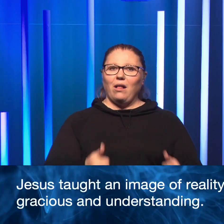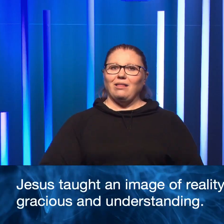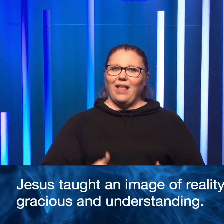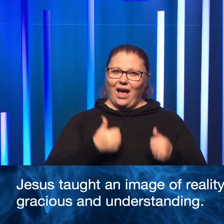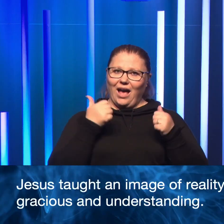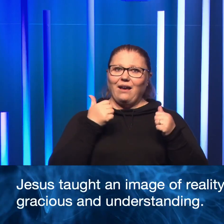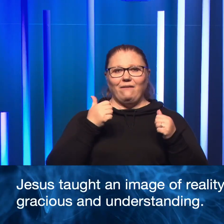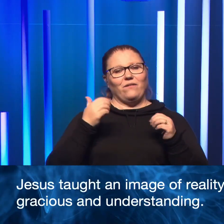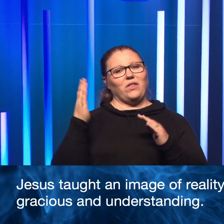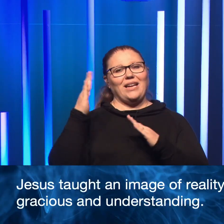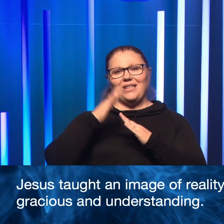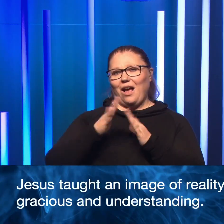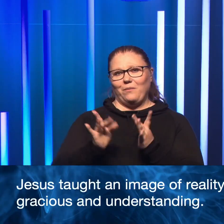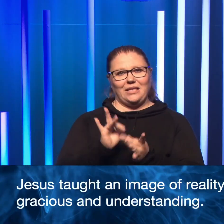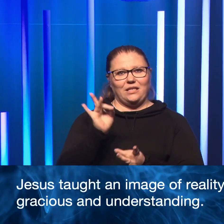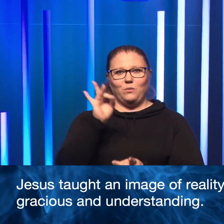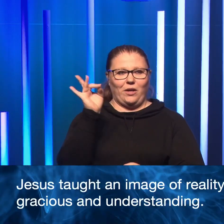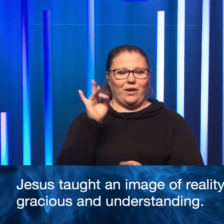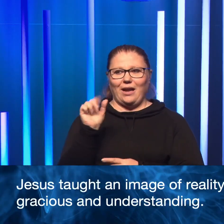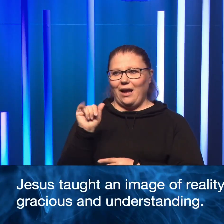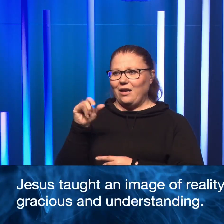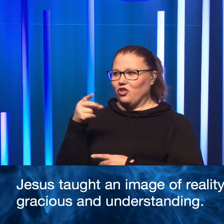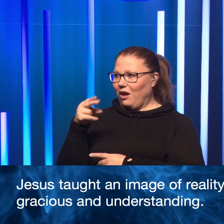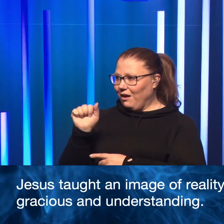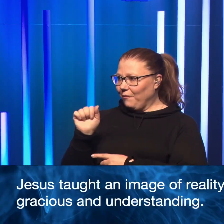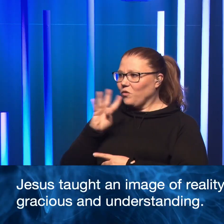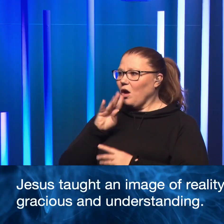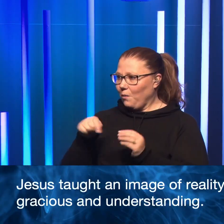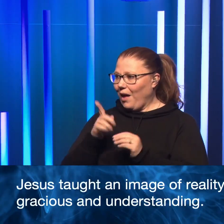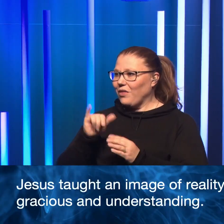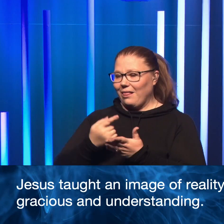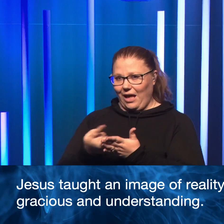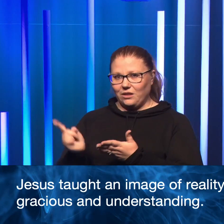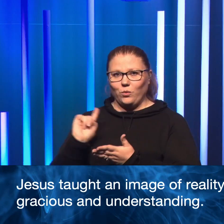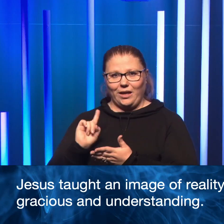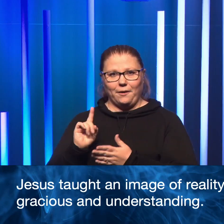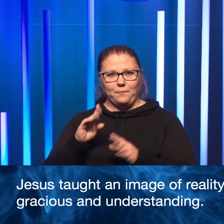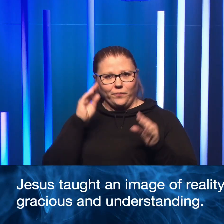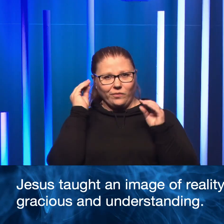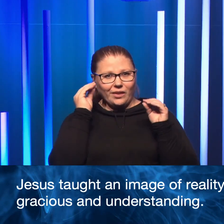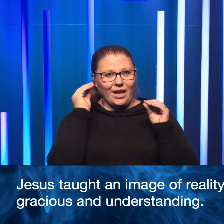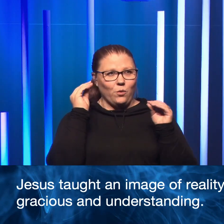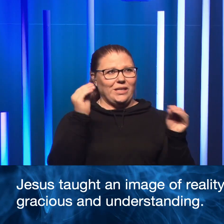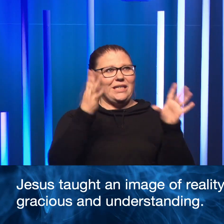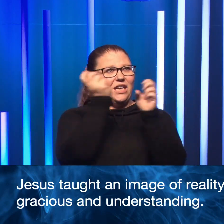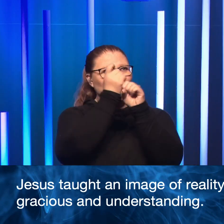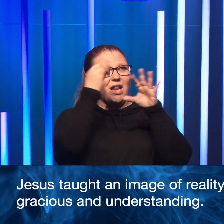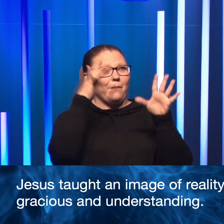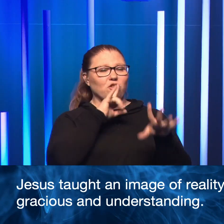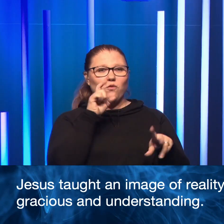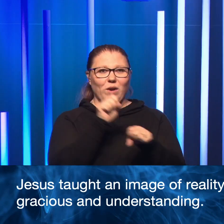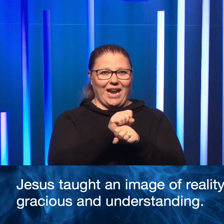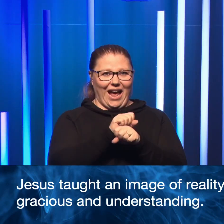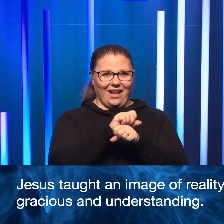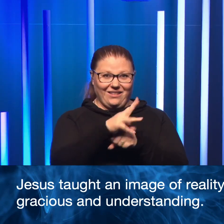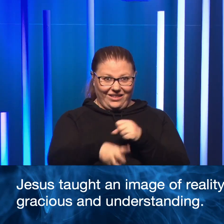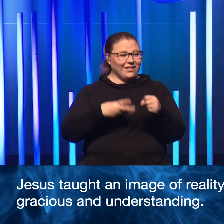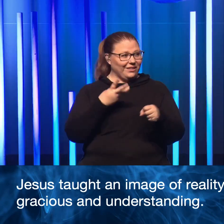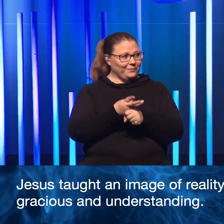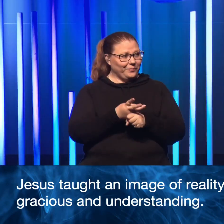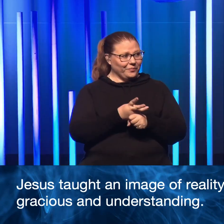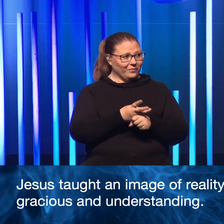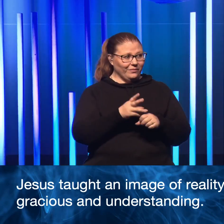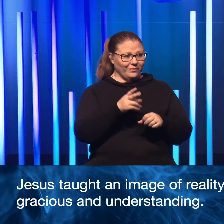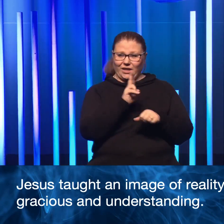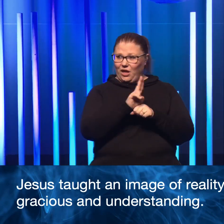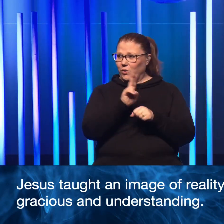spirit. And Aisha touched on this last week. He would teach an image of reality that said, there is a kingdom, right? He would